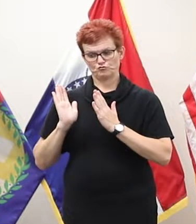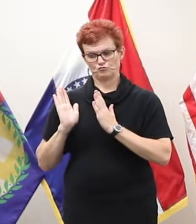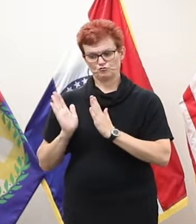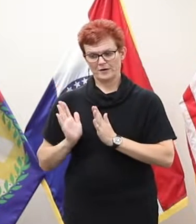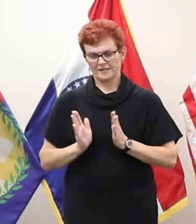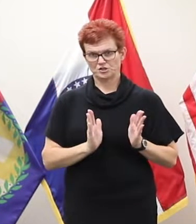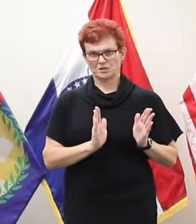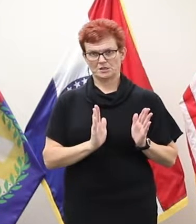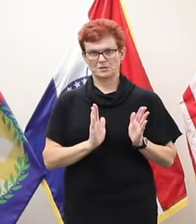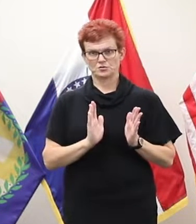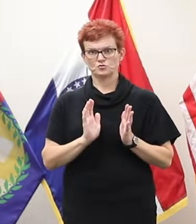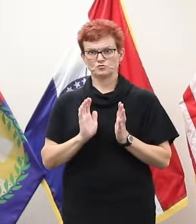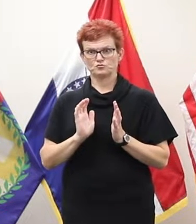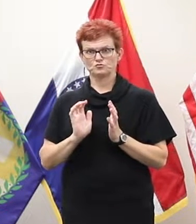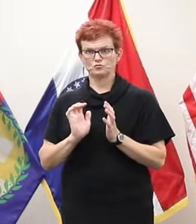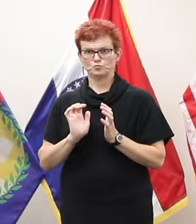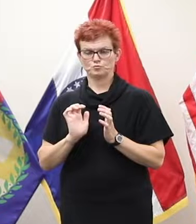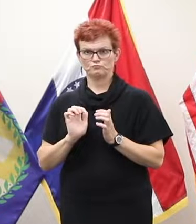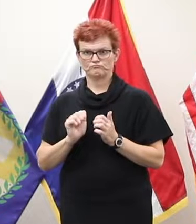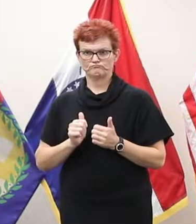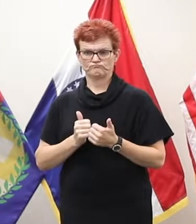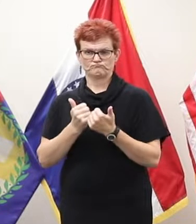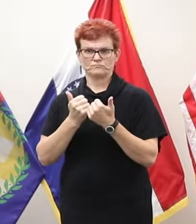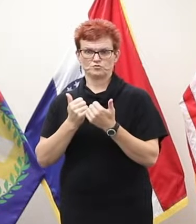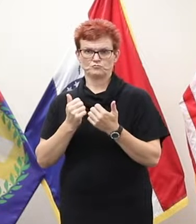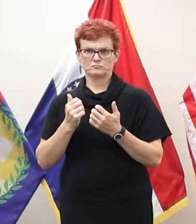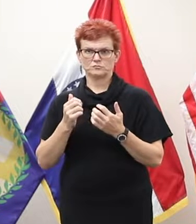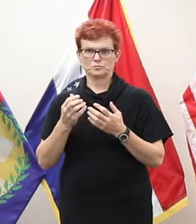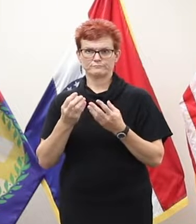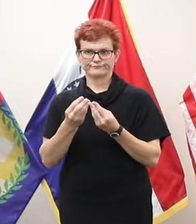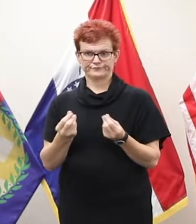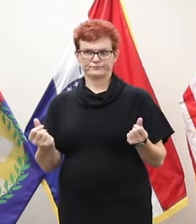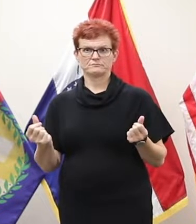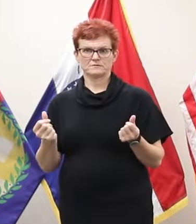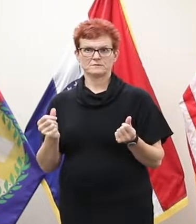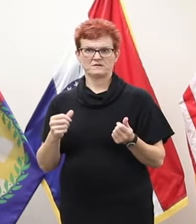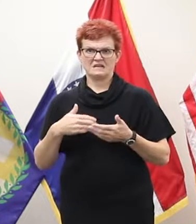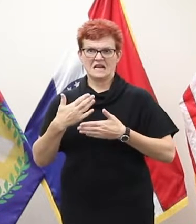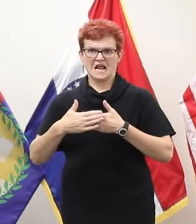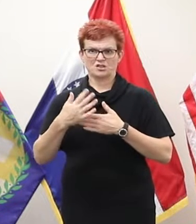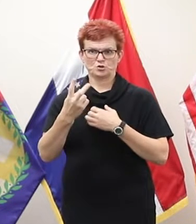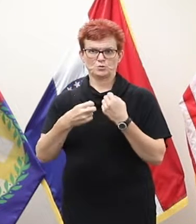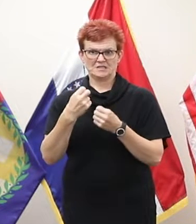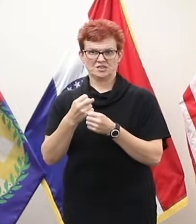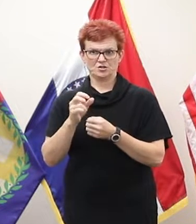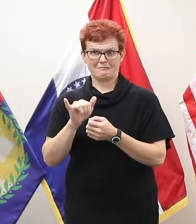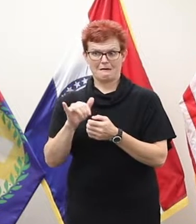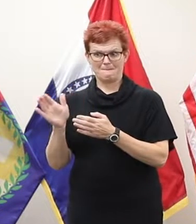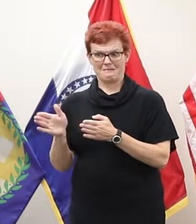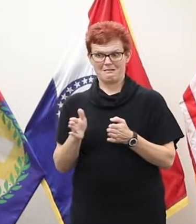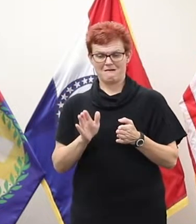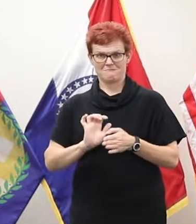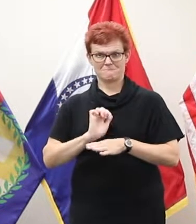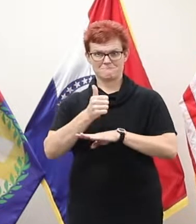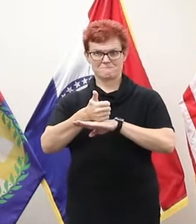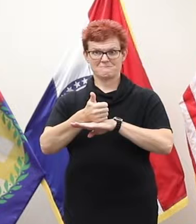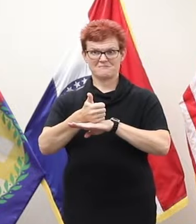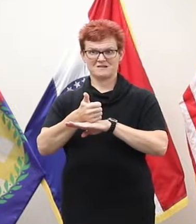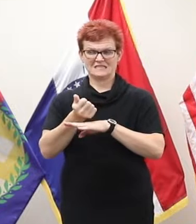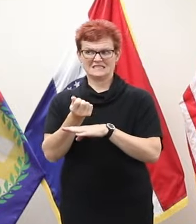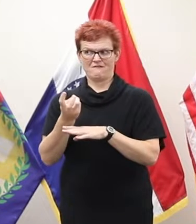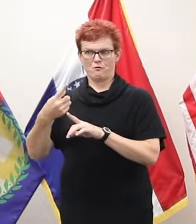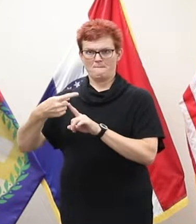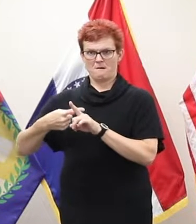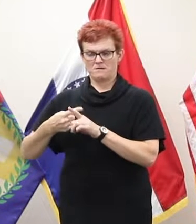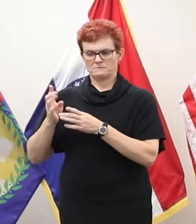to combat substance use over the next 2 years and beyond. The plan has been created over several months' time with the help